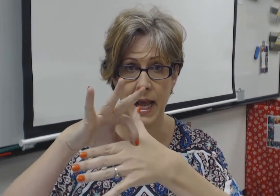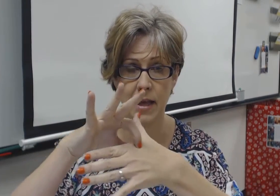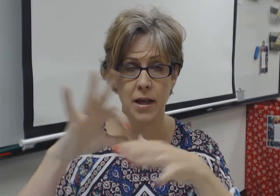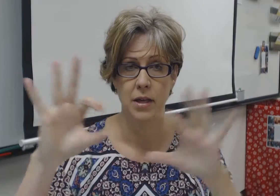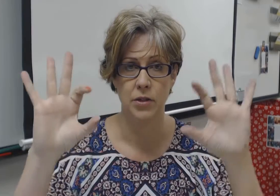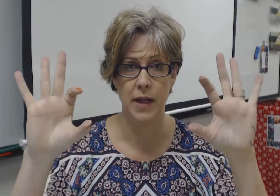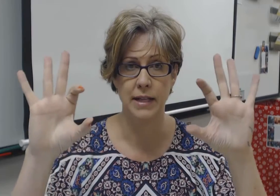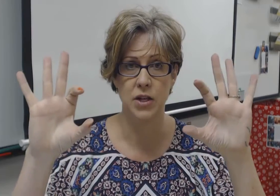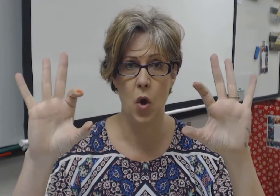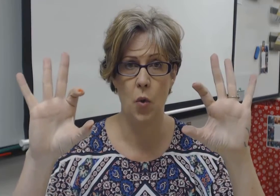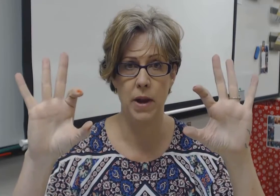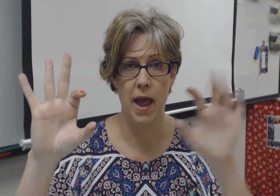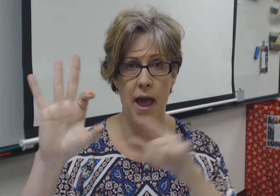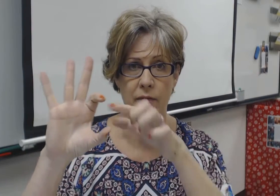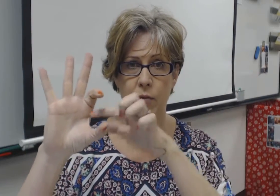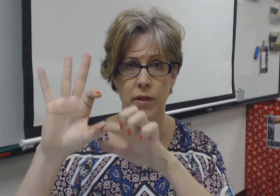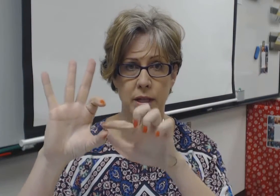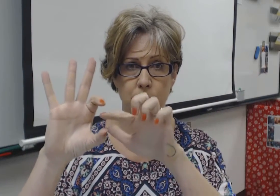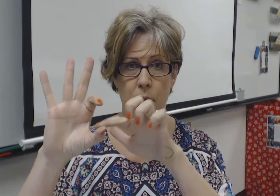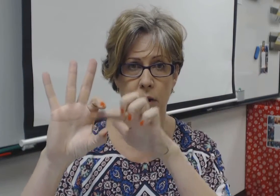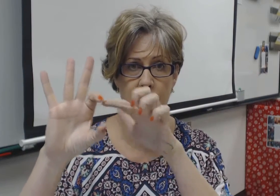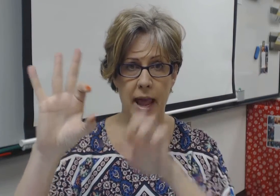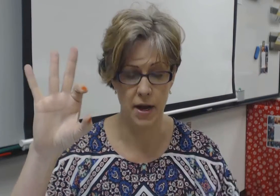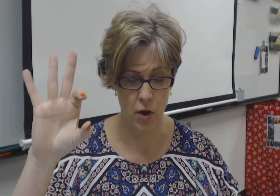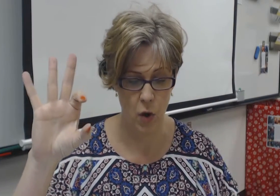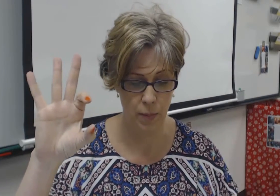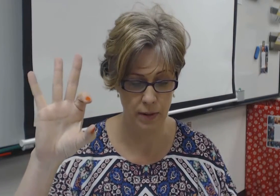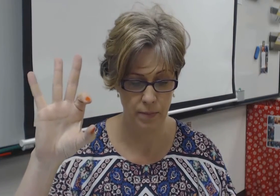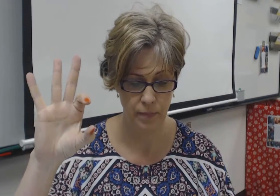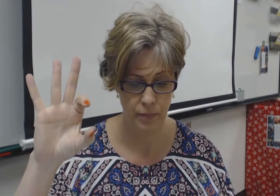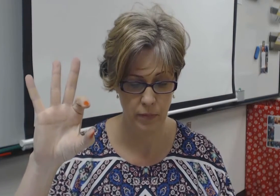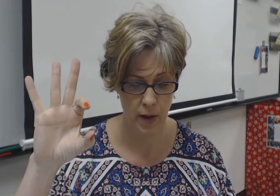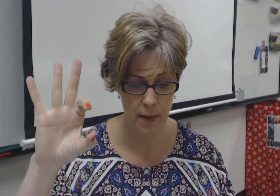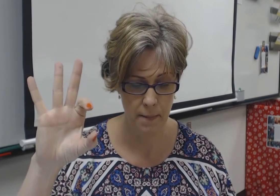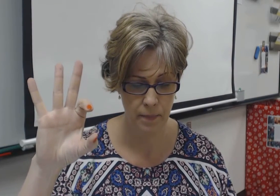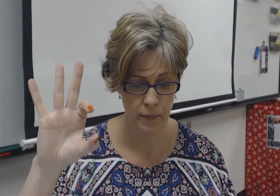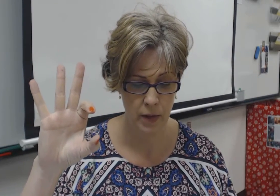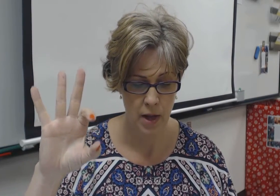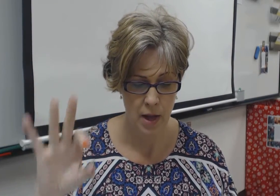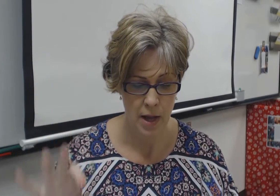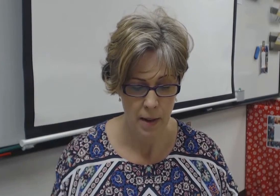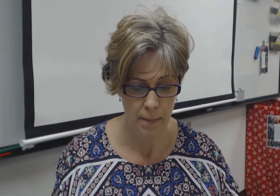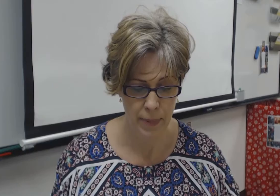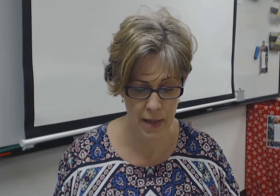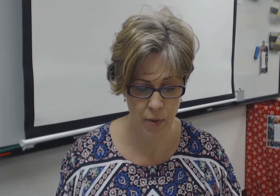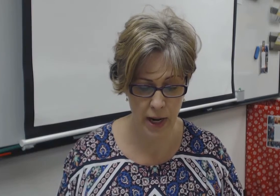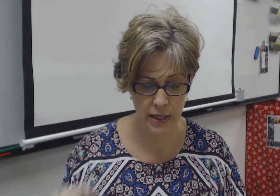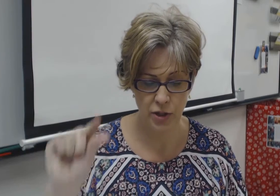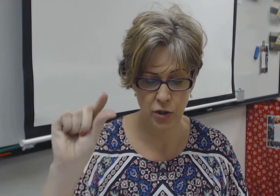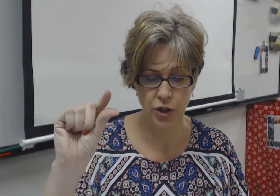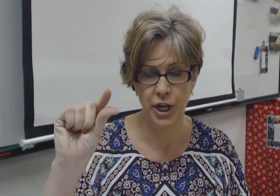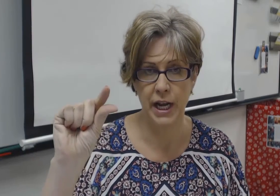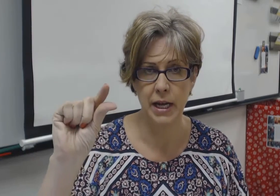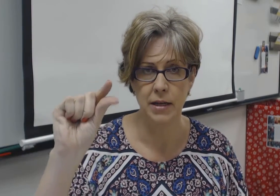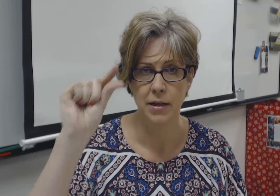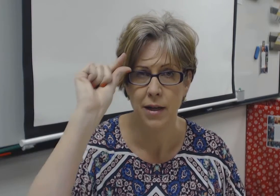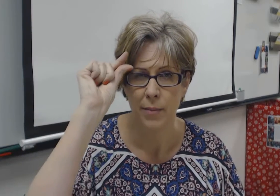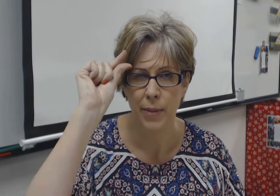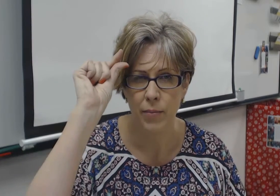steak. So that's an open F with this part of the hand open. Okay. P-brained is your G.